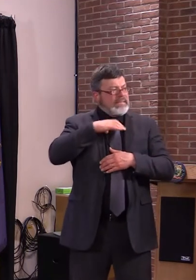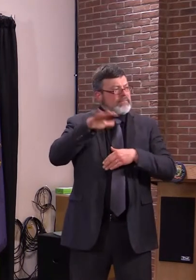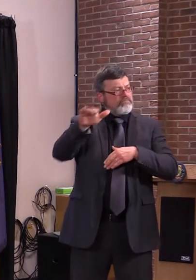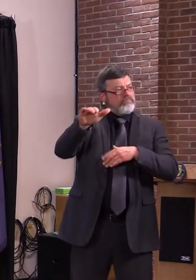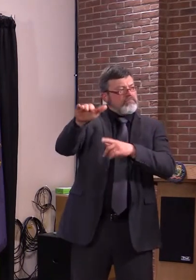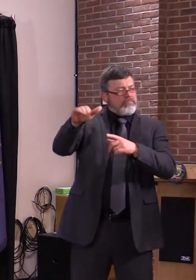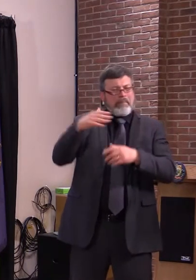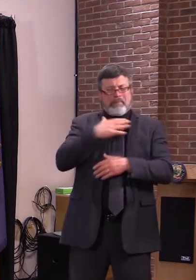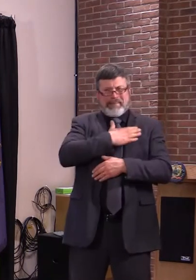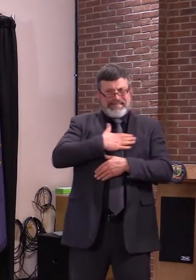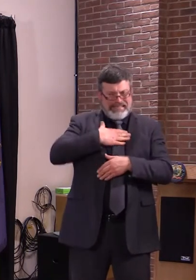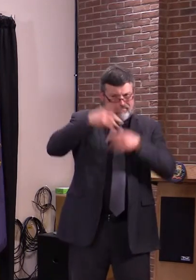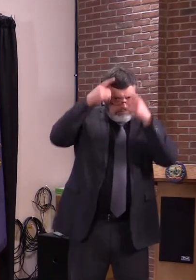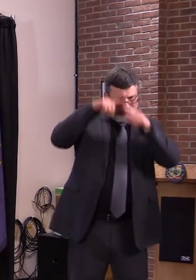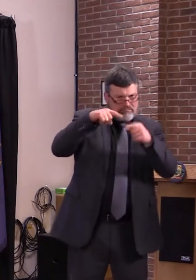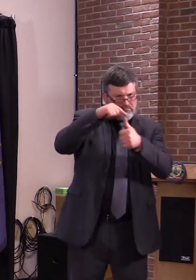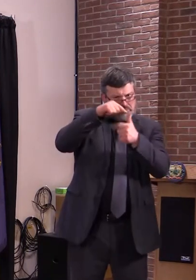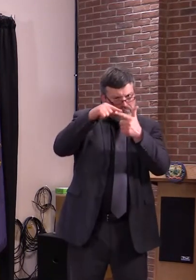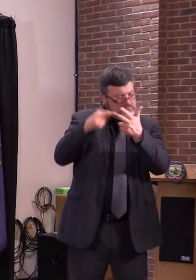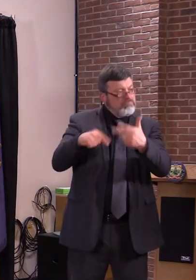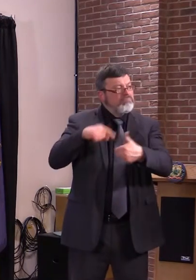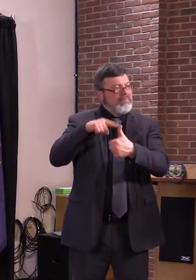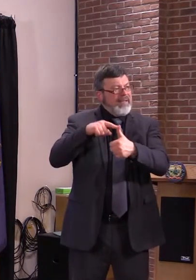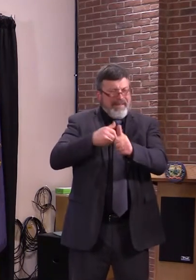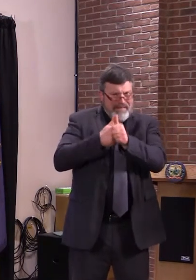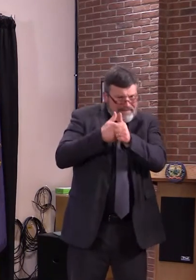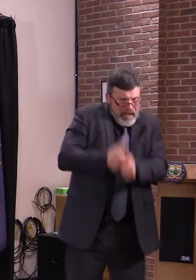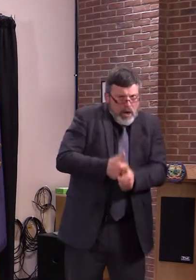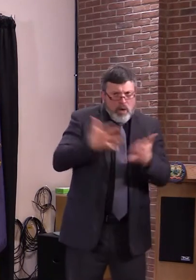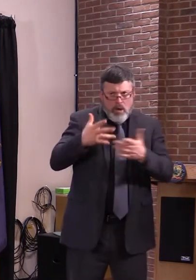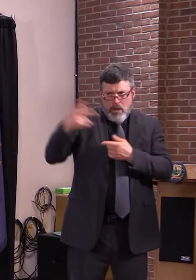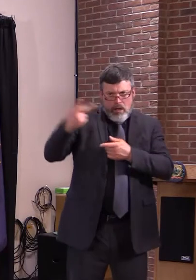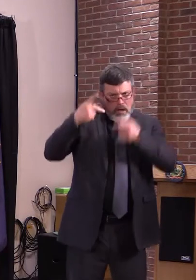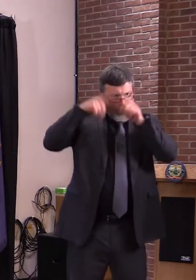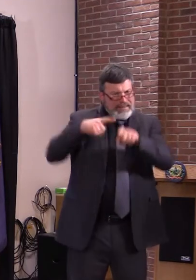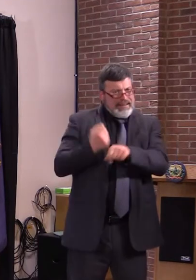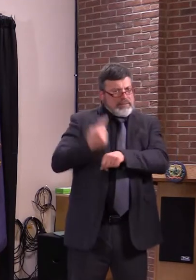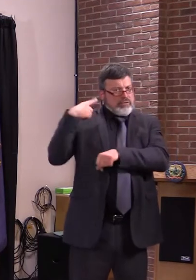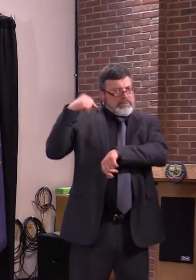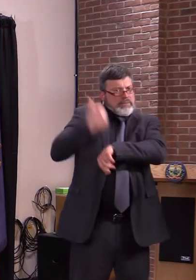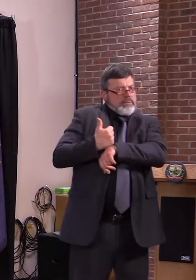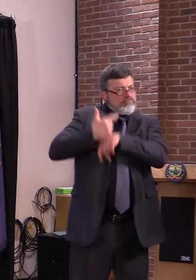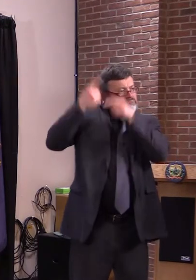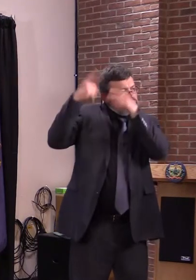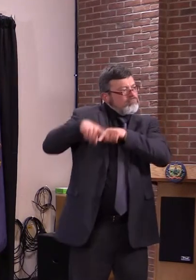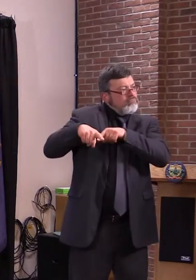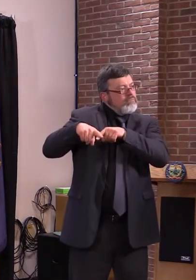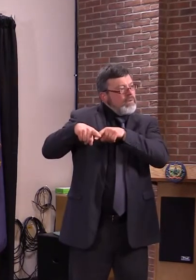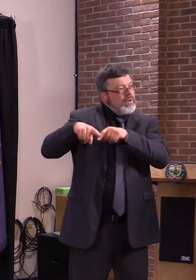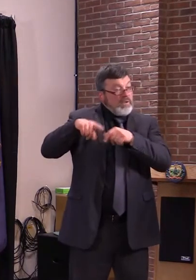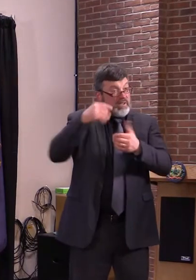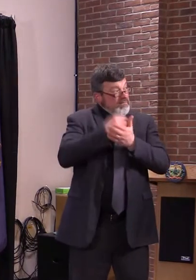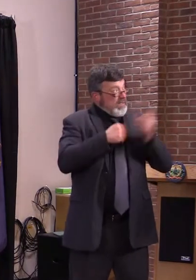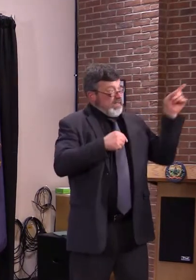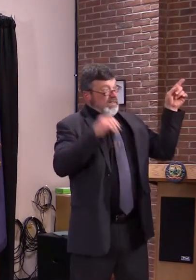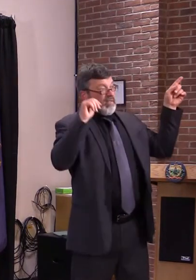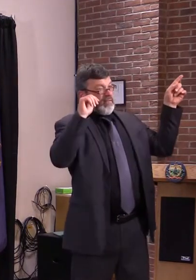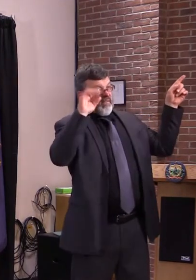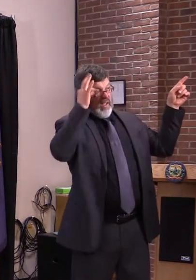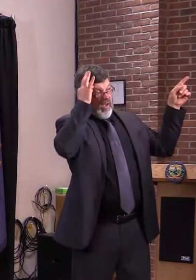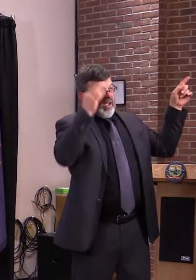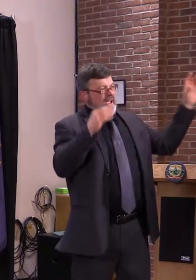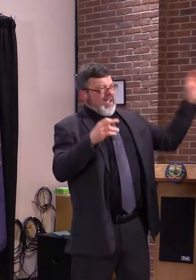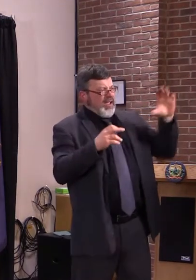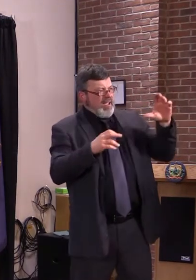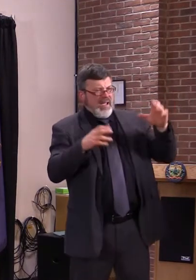commitments included in last year's budget to continue using ARPA funds for high-value, transformational